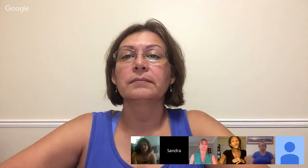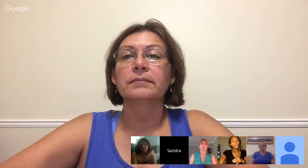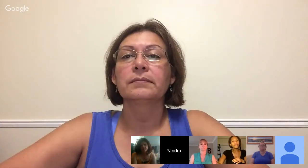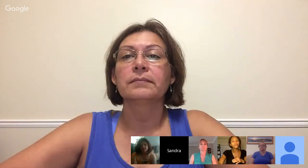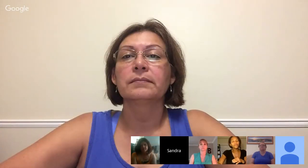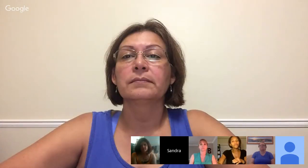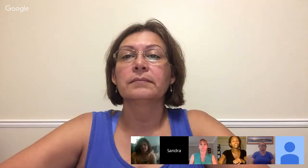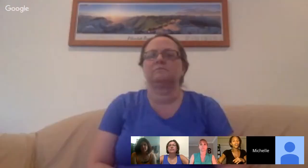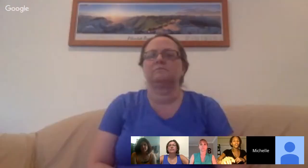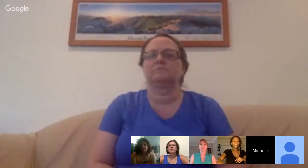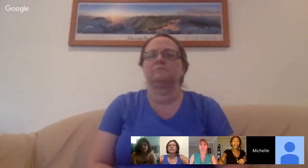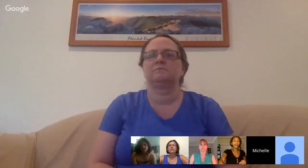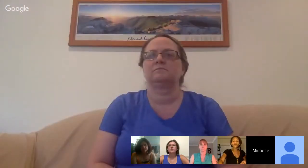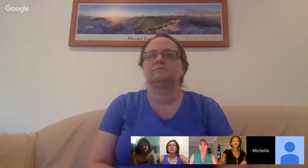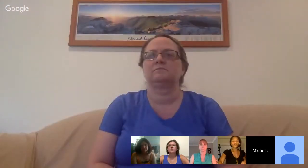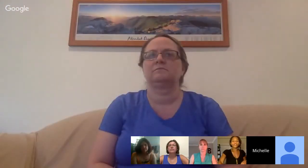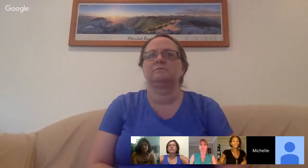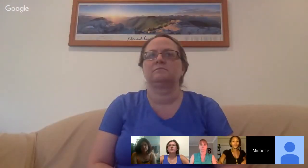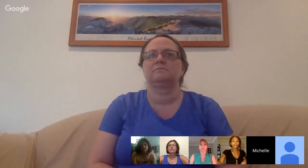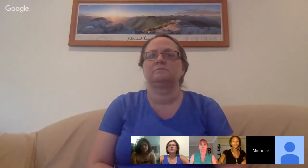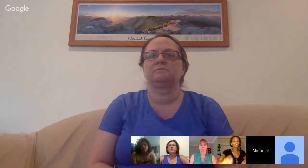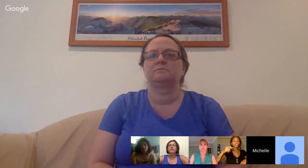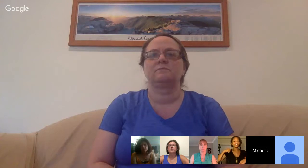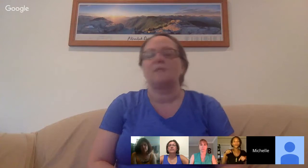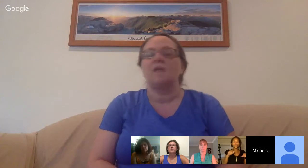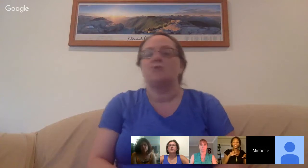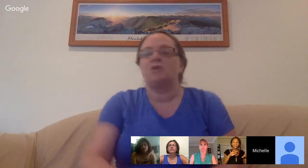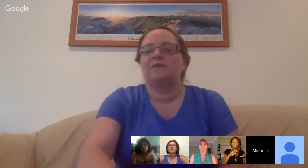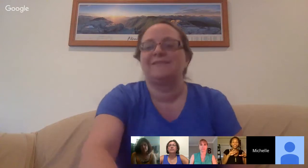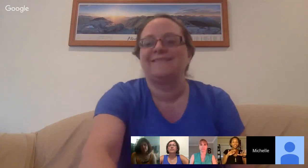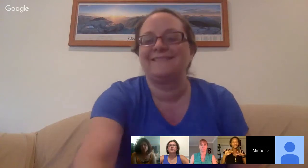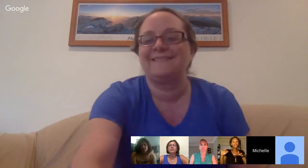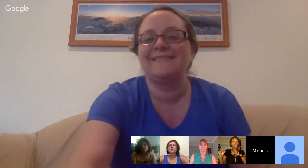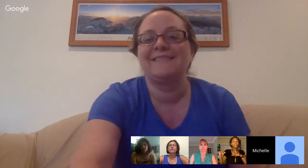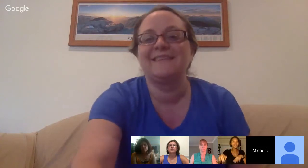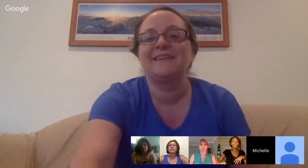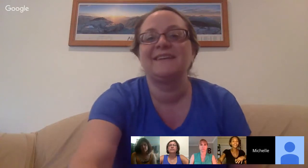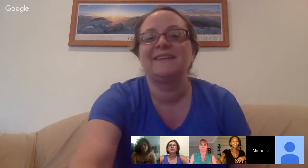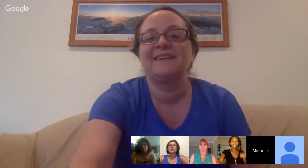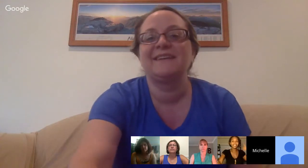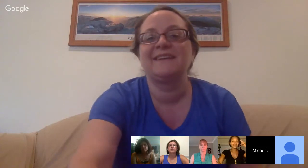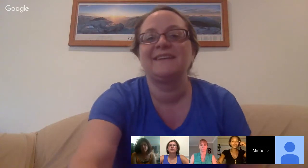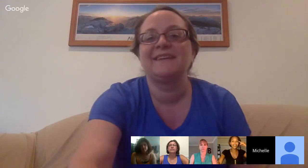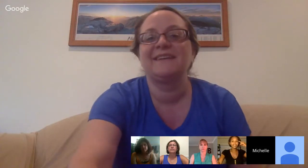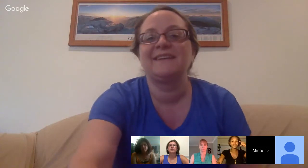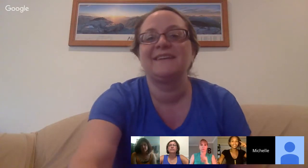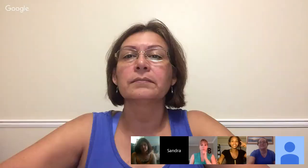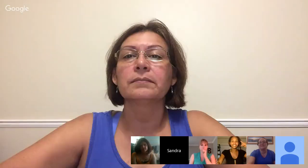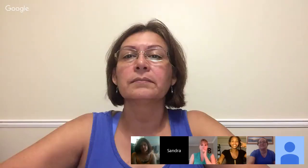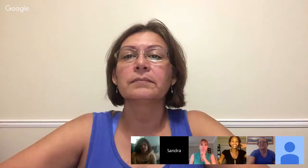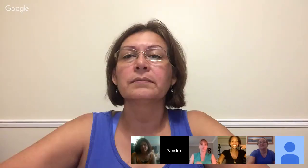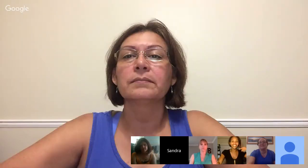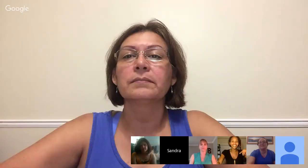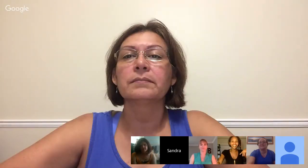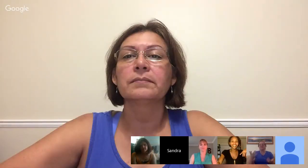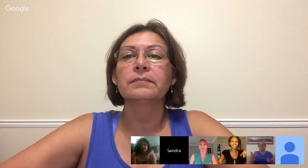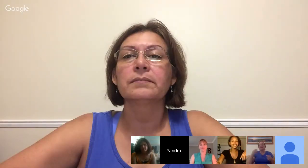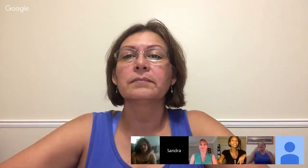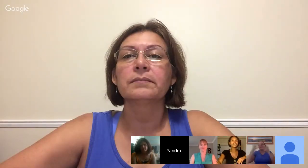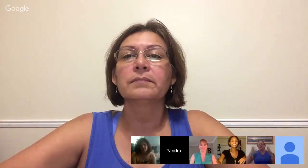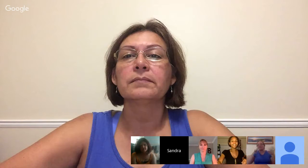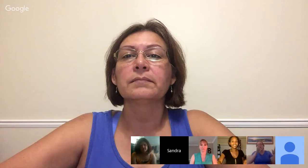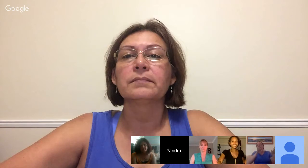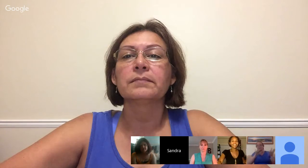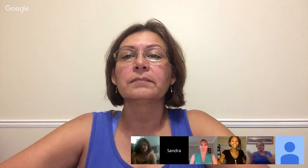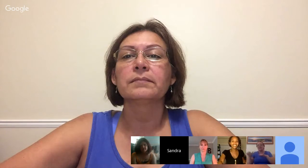that wouldn't be, Michelle, that wouldn't work for that. So this for, were you just thinking out loud? I would, not